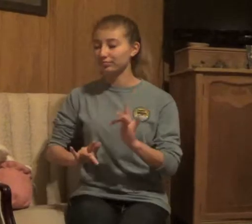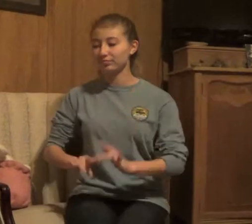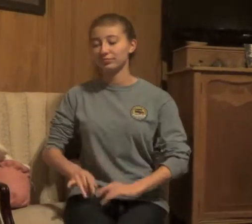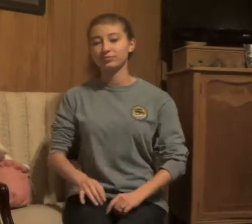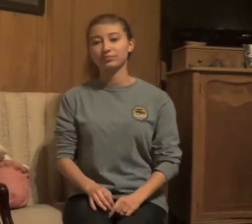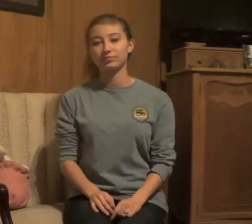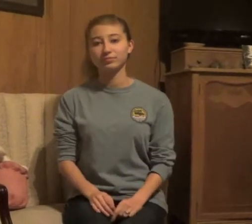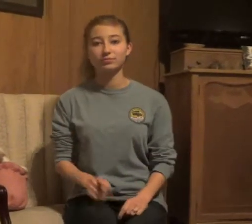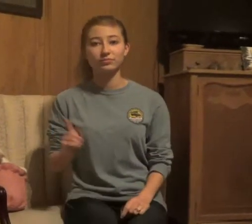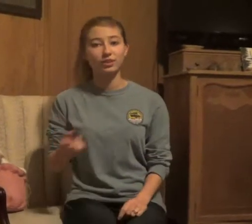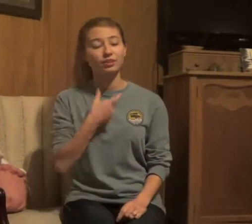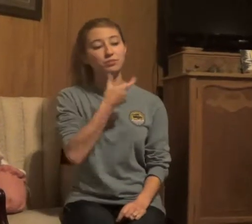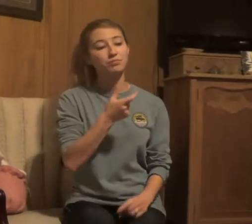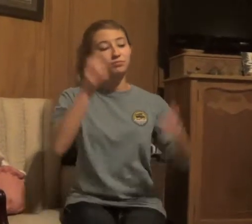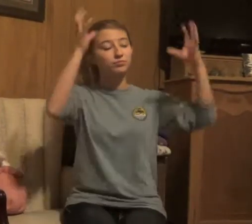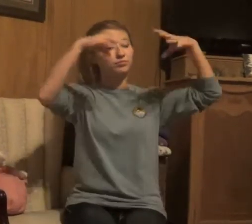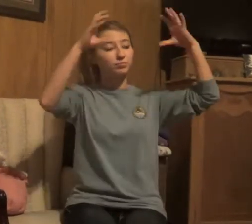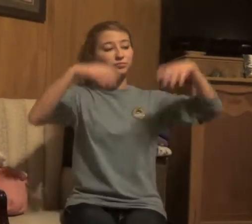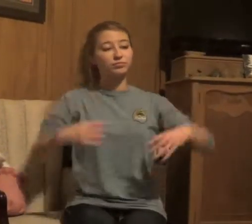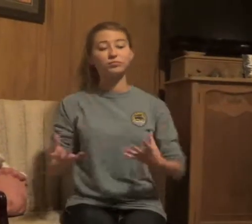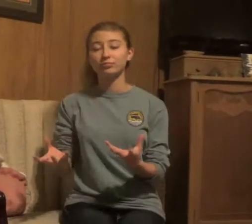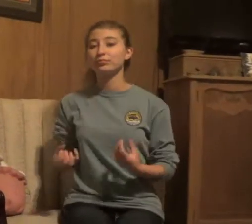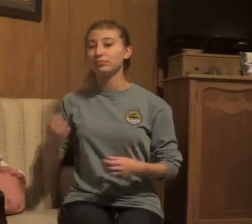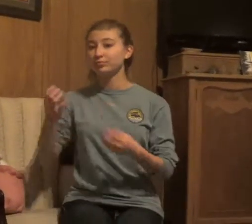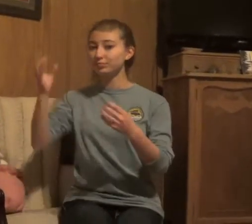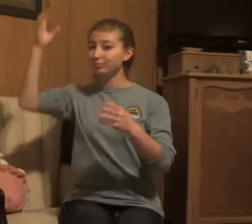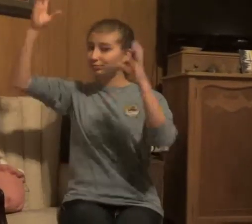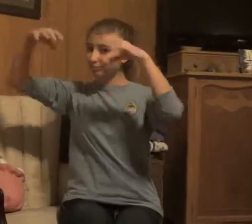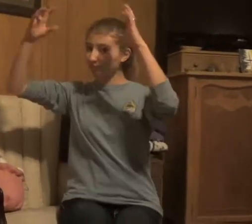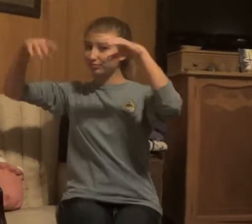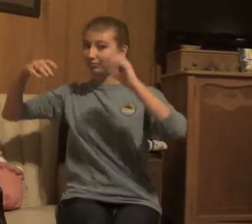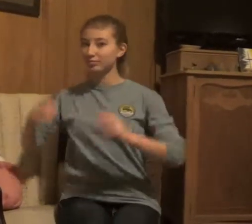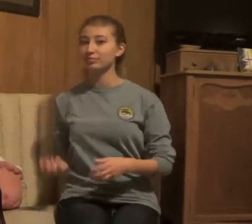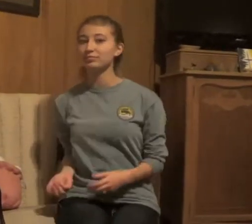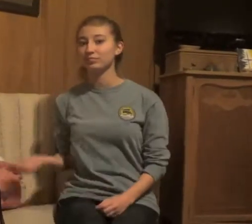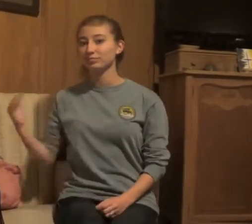He watched the rain, and wished the rain would come another day.